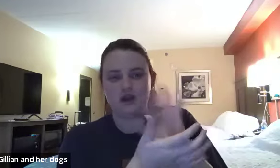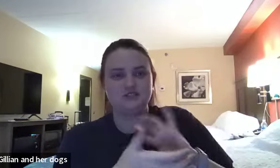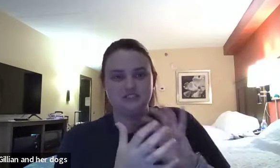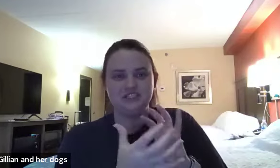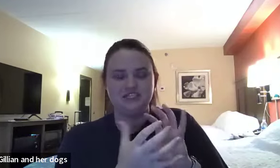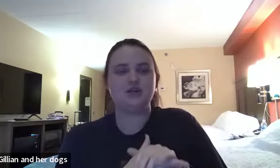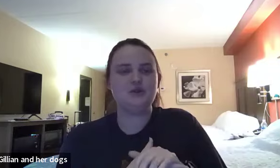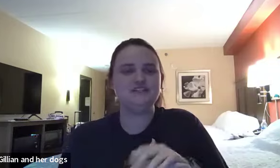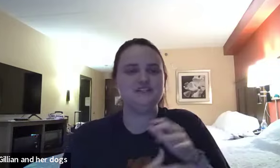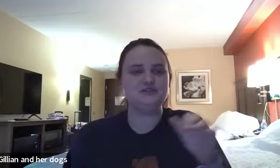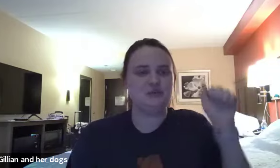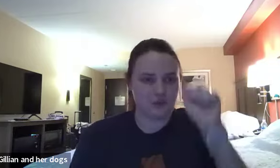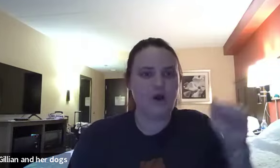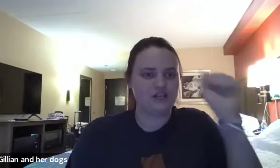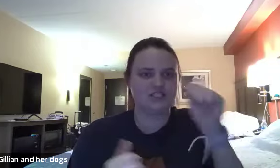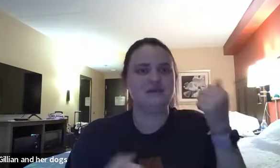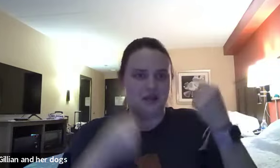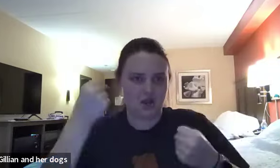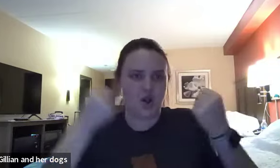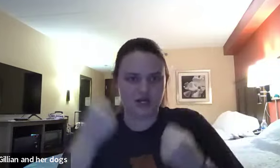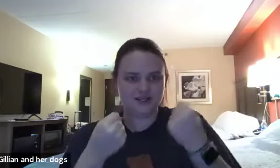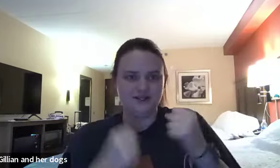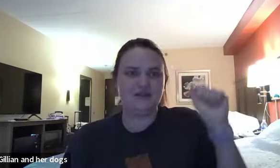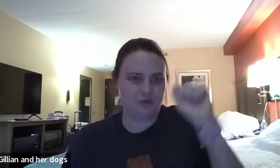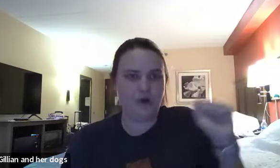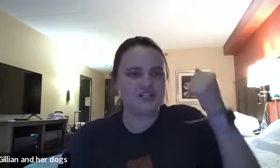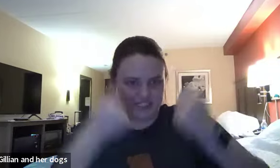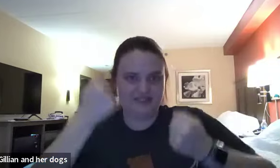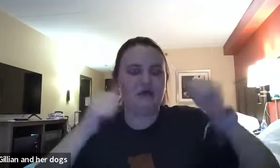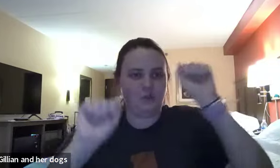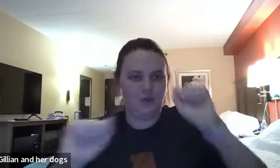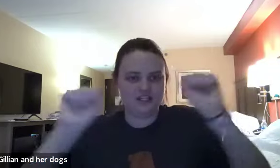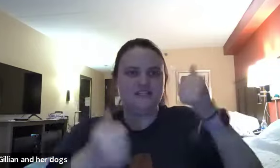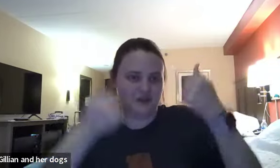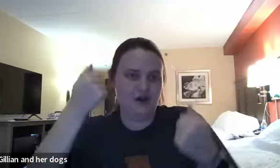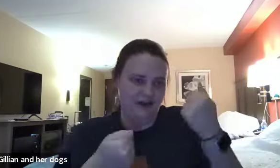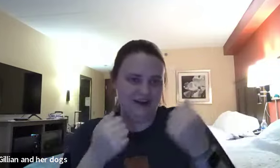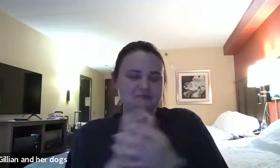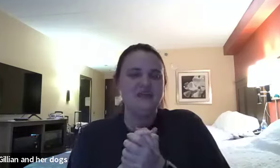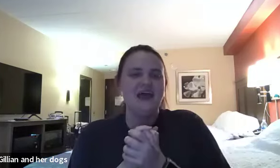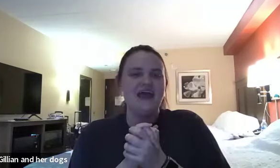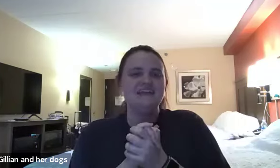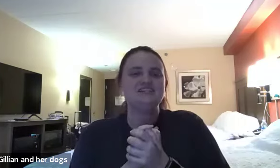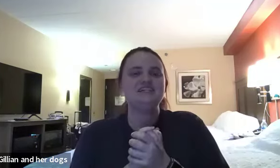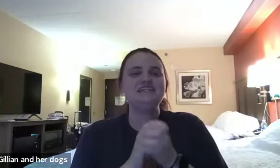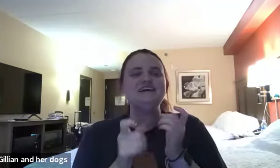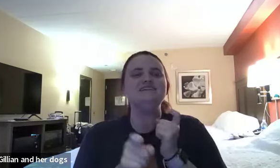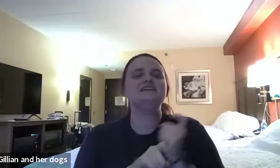washer machine. You're going to do like washing my car, like washing the car. And she